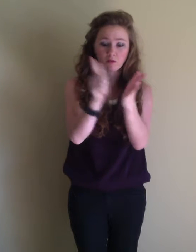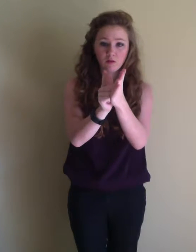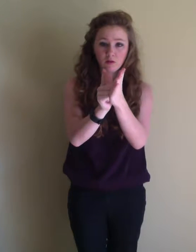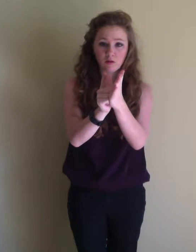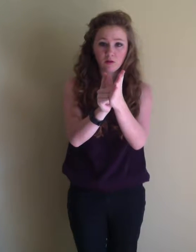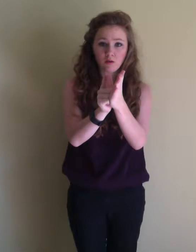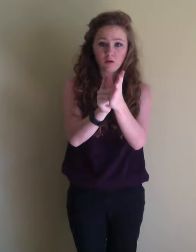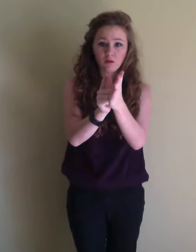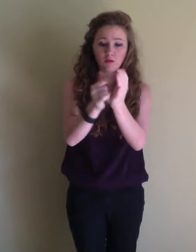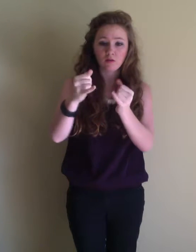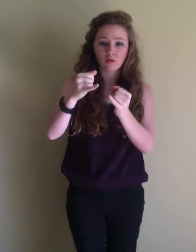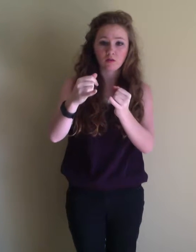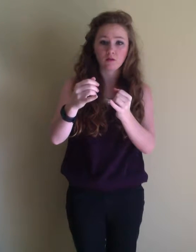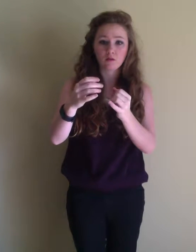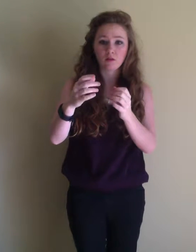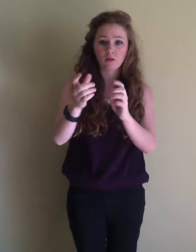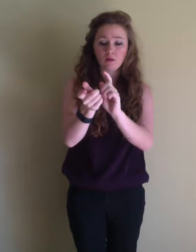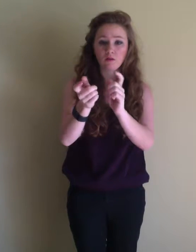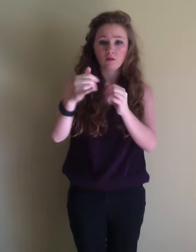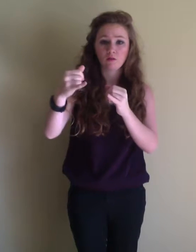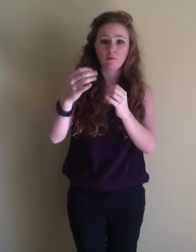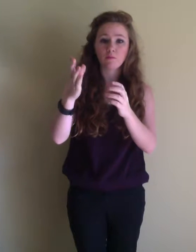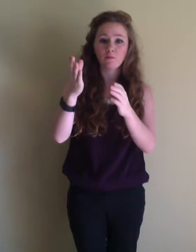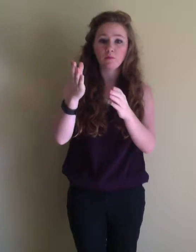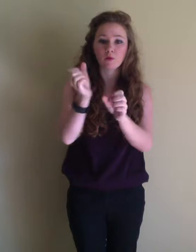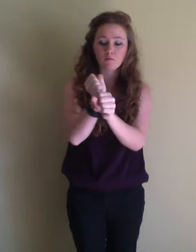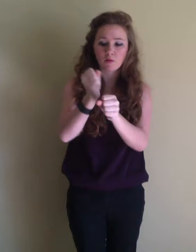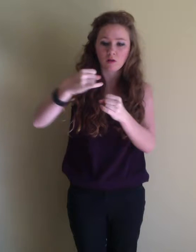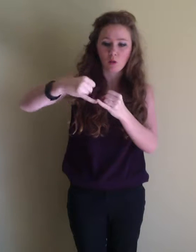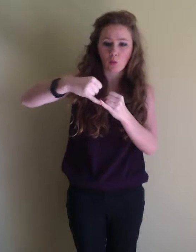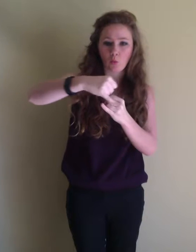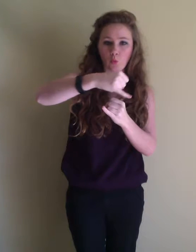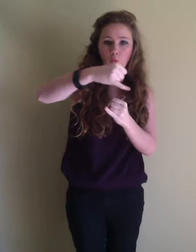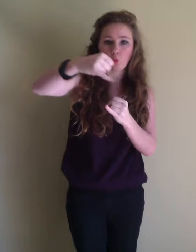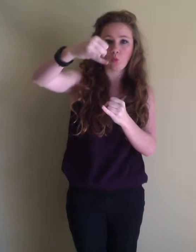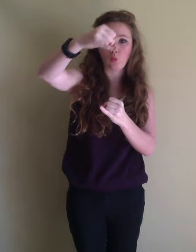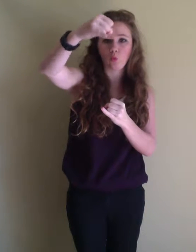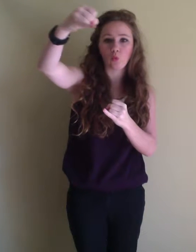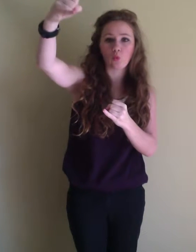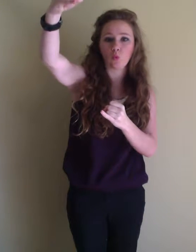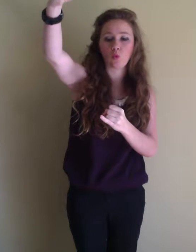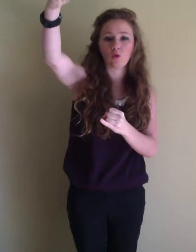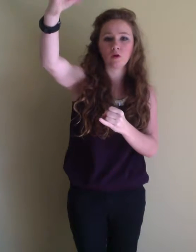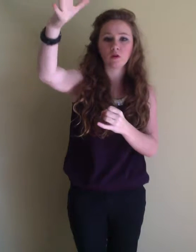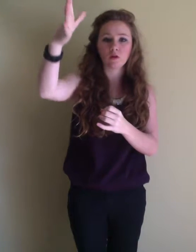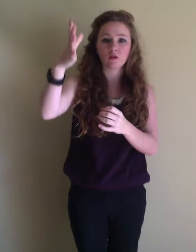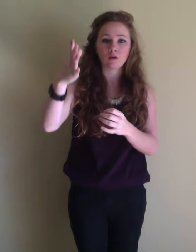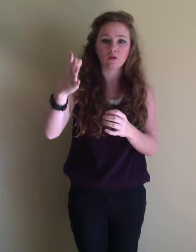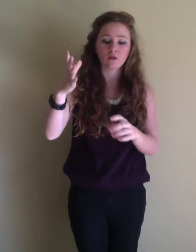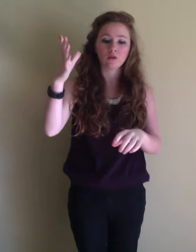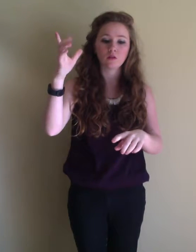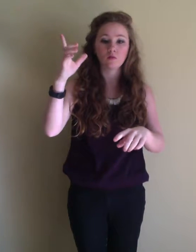Appalachian Mountains and say, all the colonists must stay east of it. They must stay on this side of the Appalachian. They cannot settle west of the Appalachian